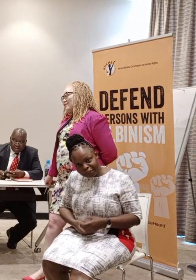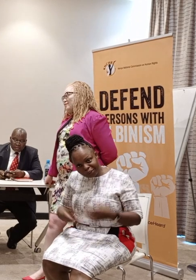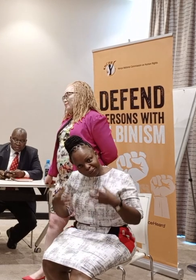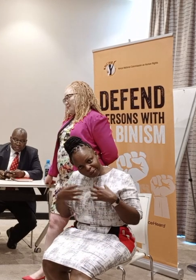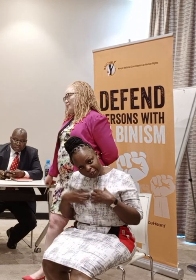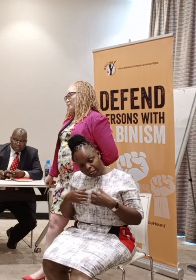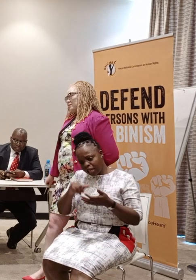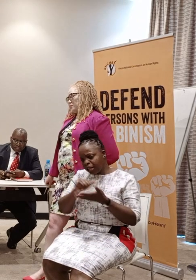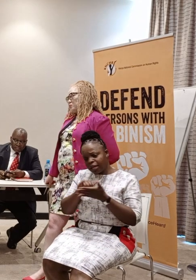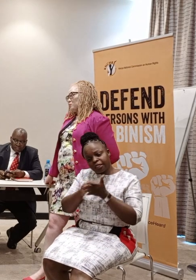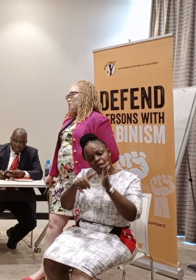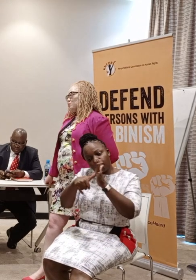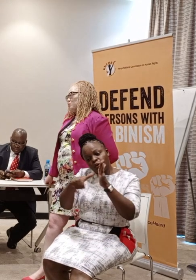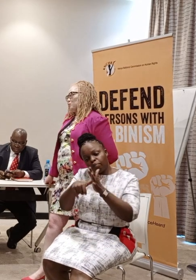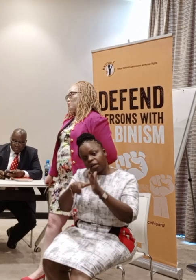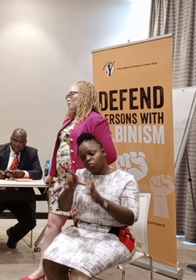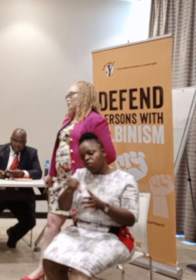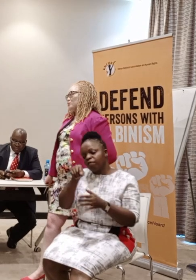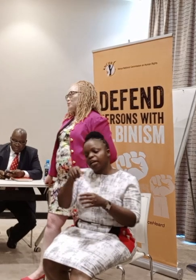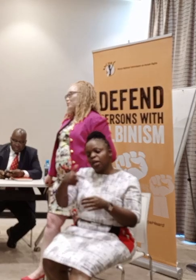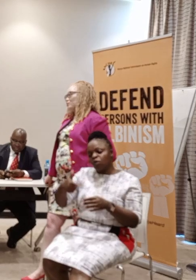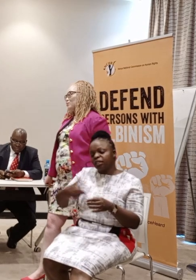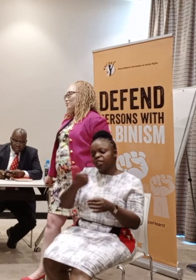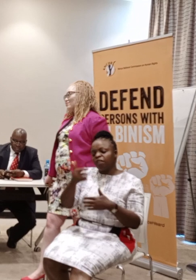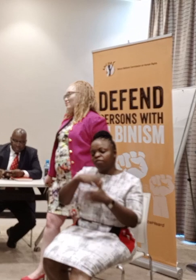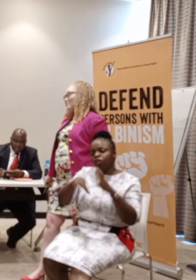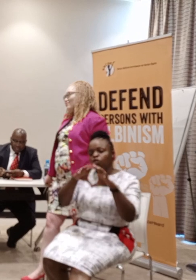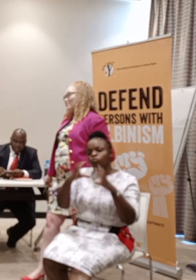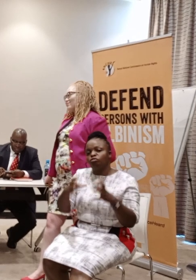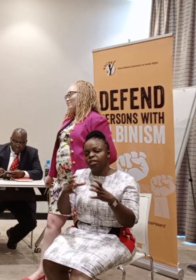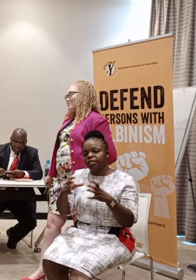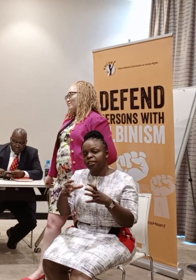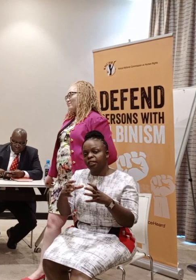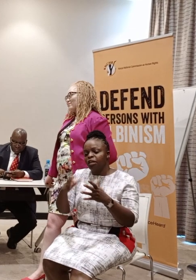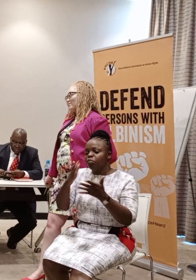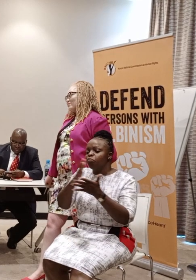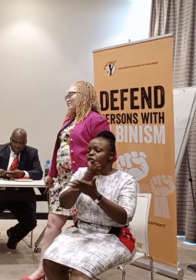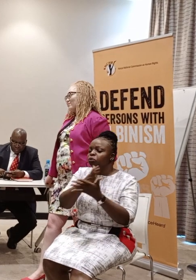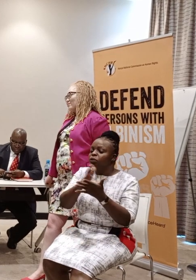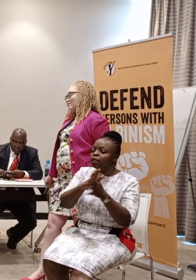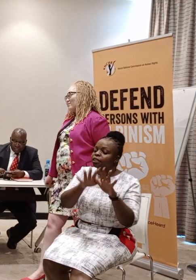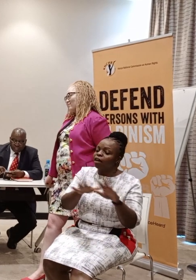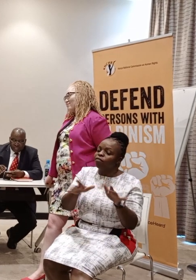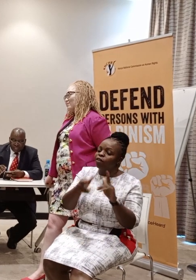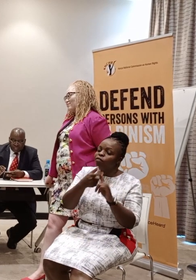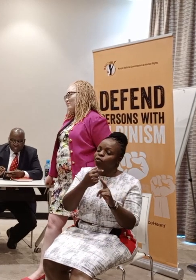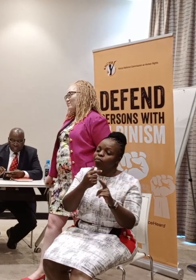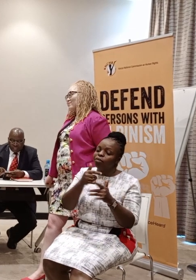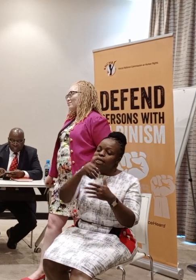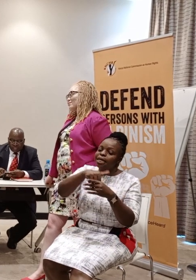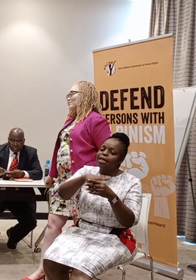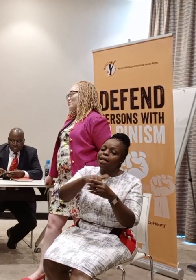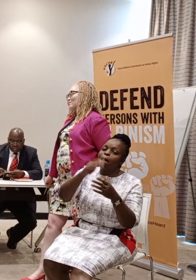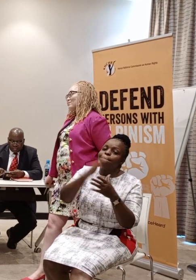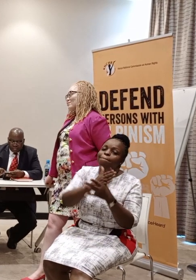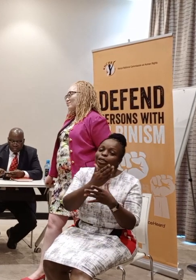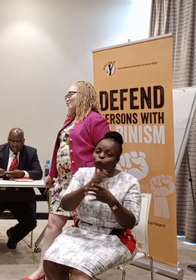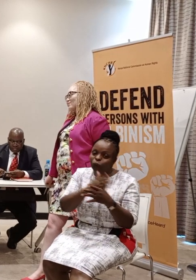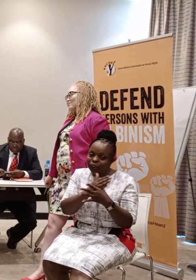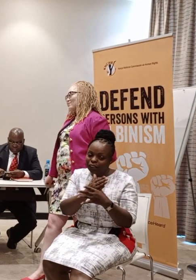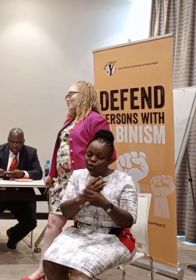is a contradiction that we find ourselves into. You know, in between, we suffer from what we call in-betweeners. You know,